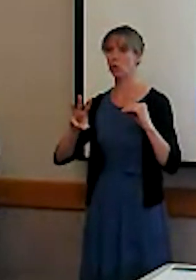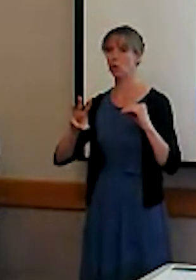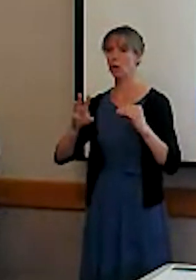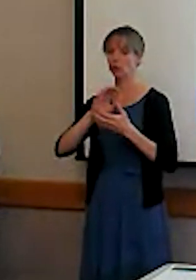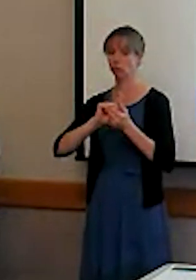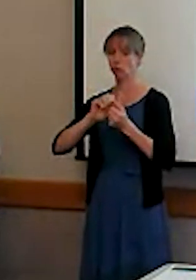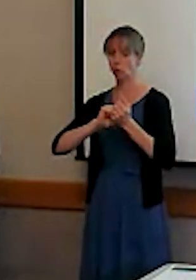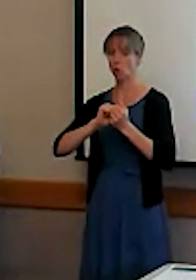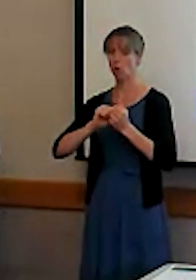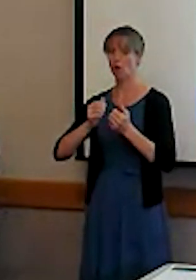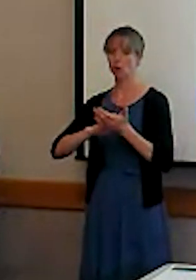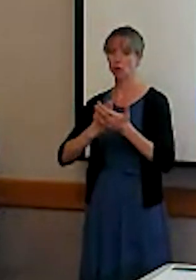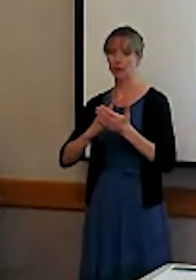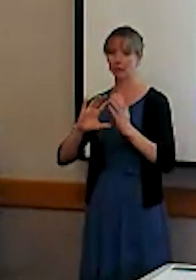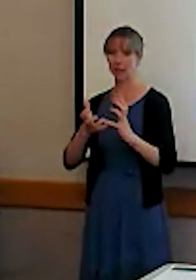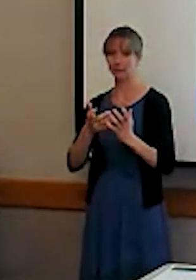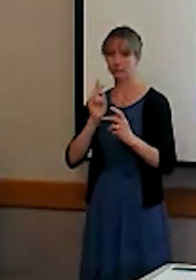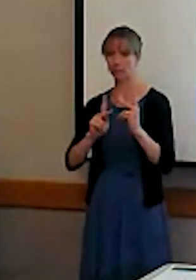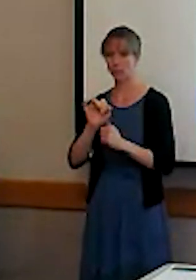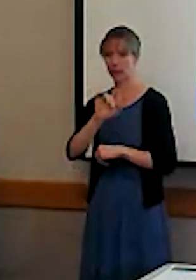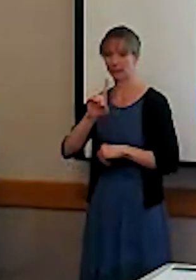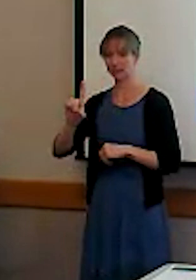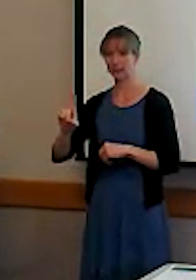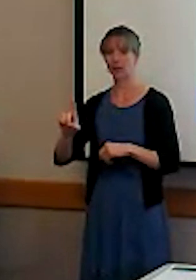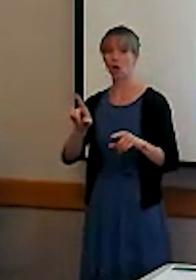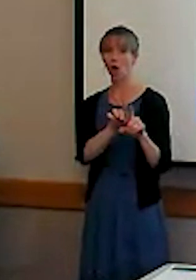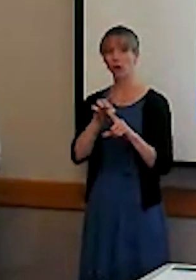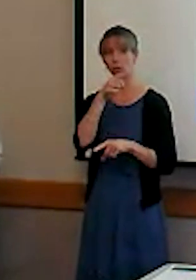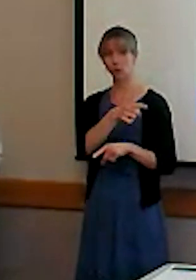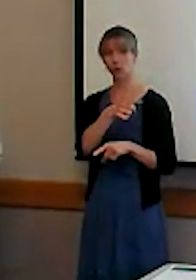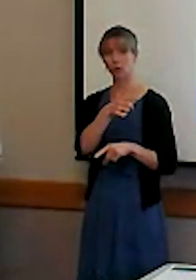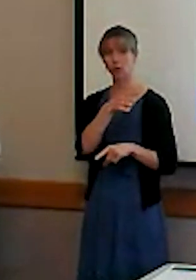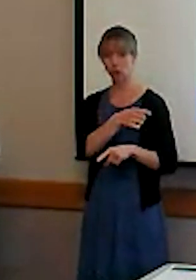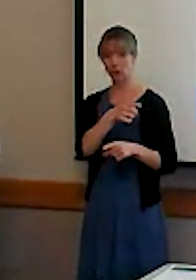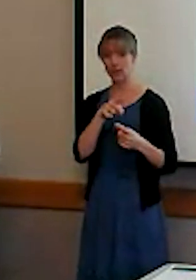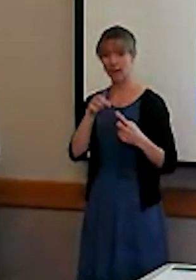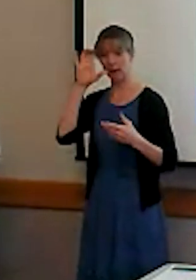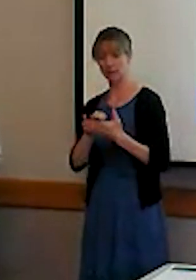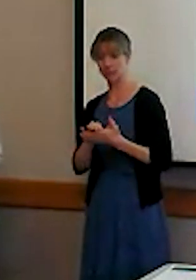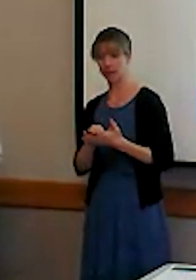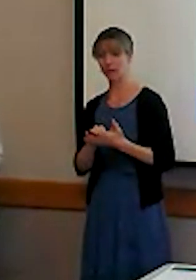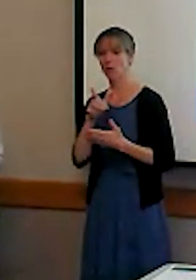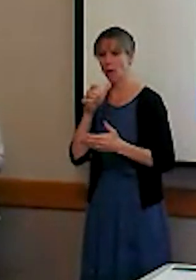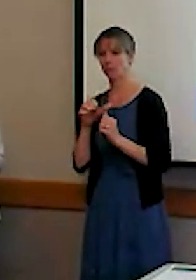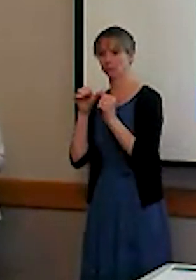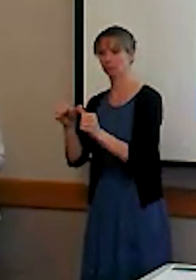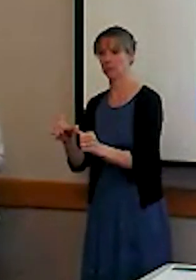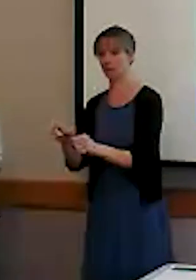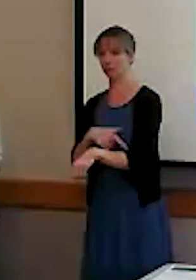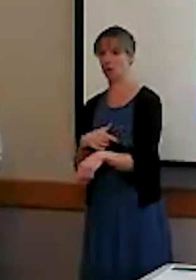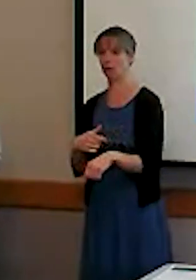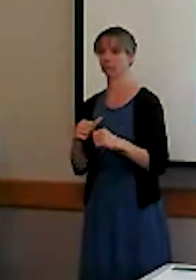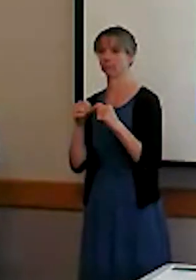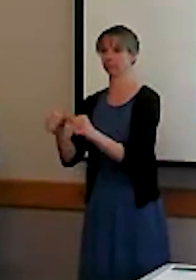with IDD. Also, she and her husband, who had a lifelong disability, had